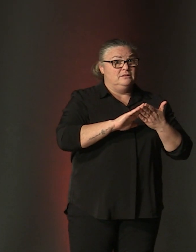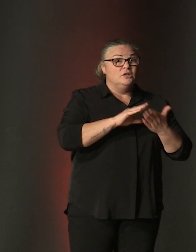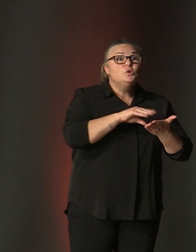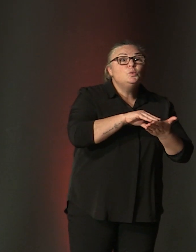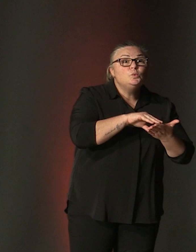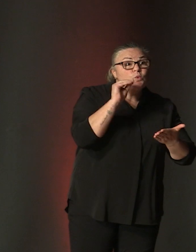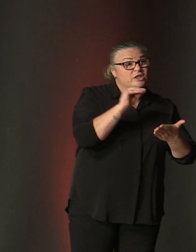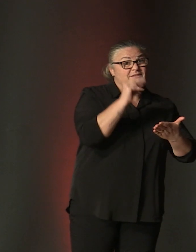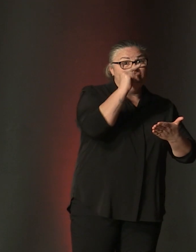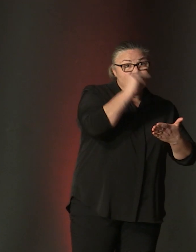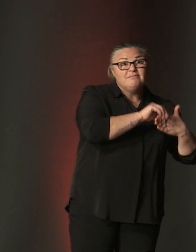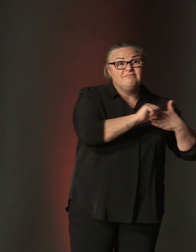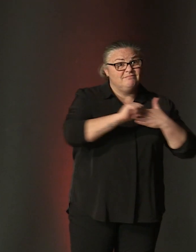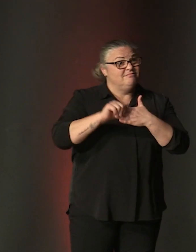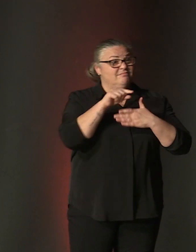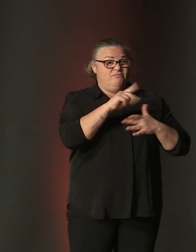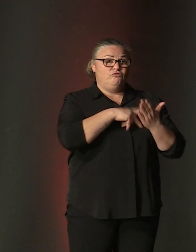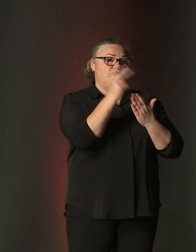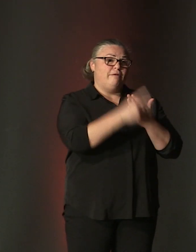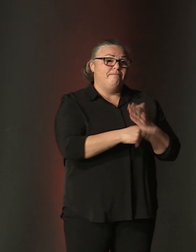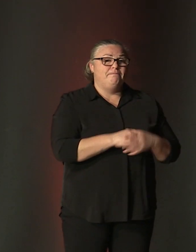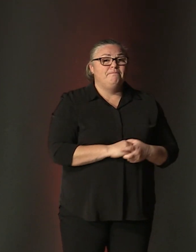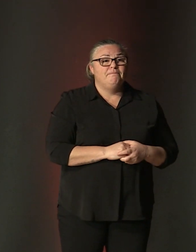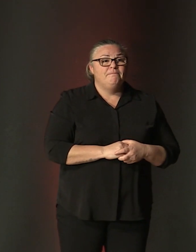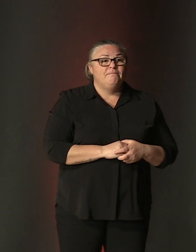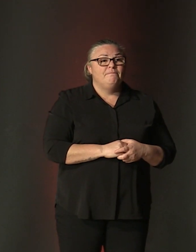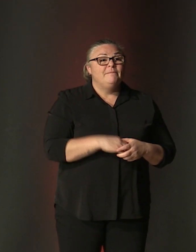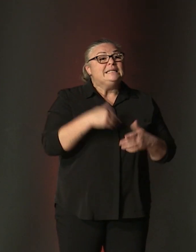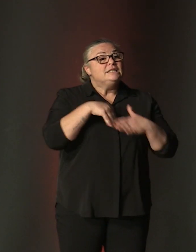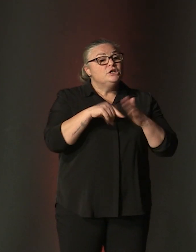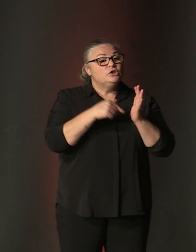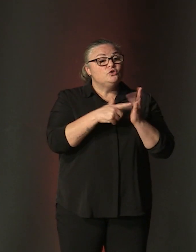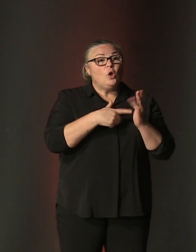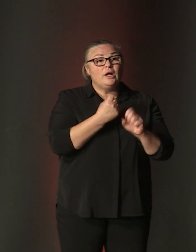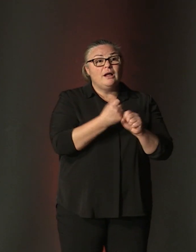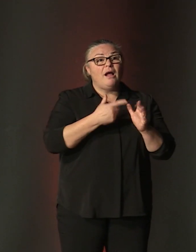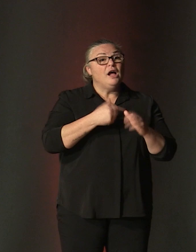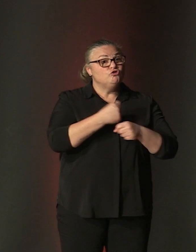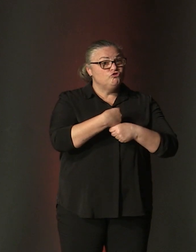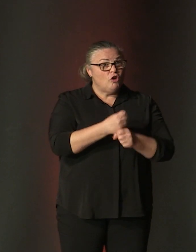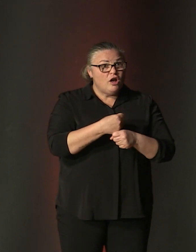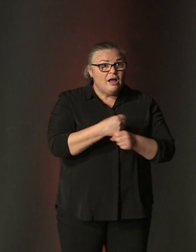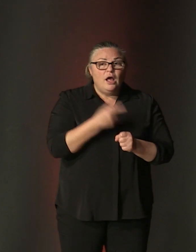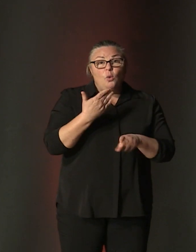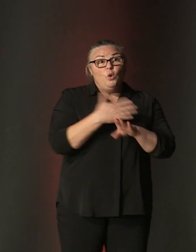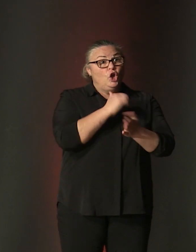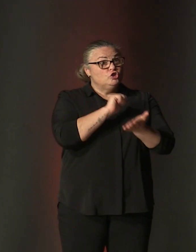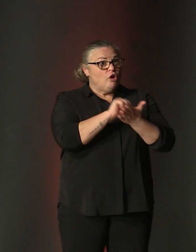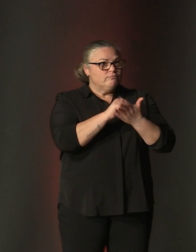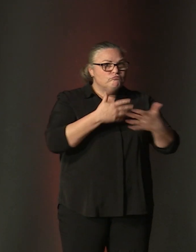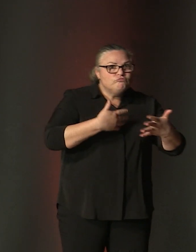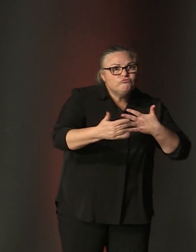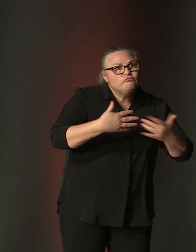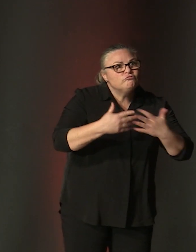all entirely student-led. Our partners in Tonga, they ran workshops for women and girls in rural